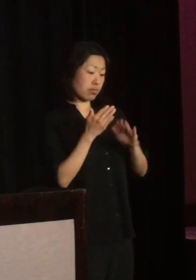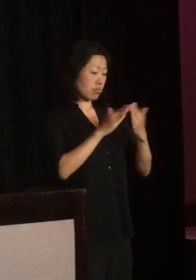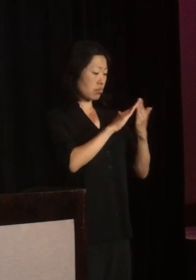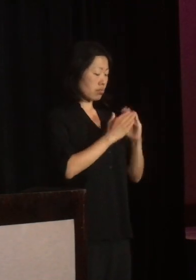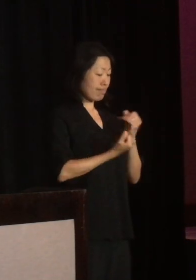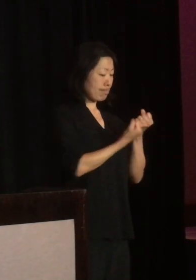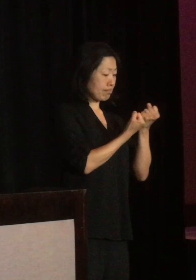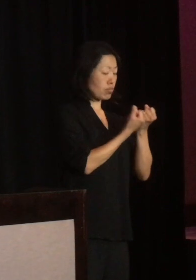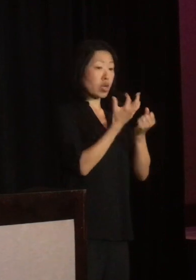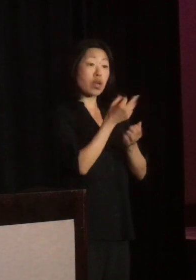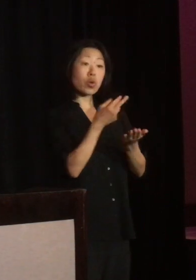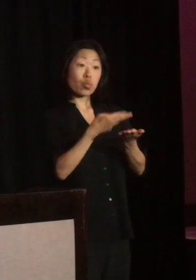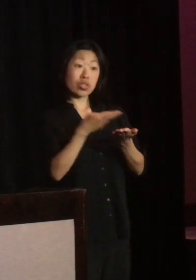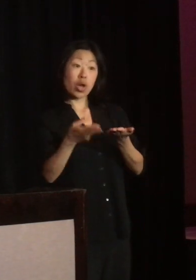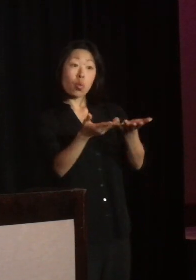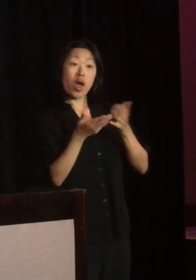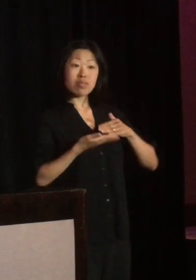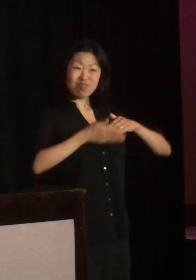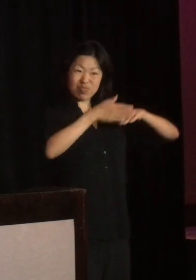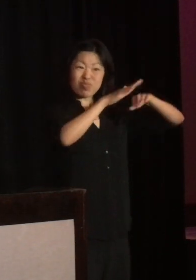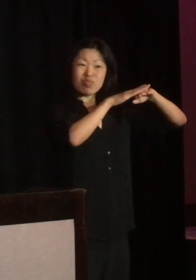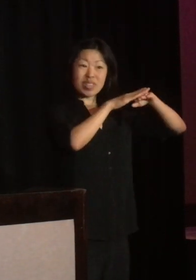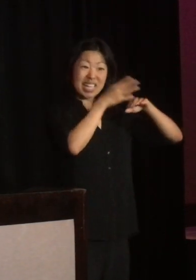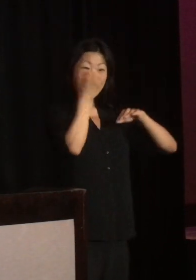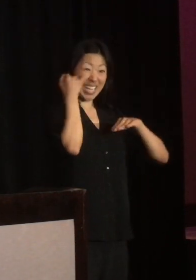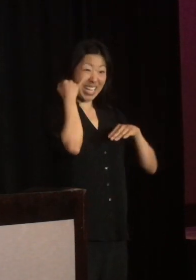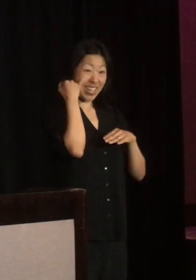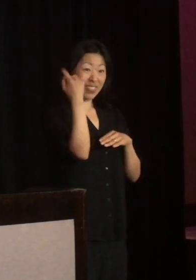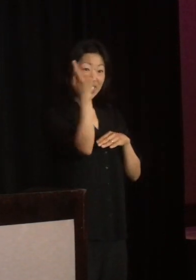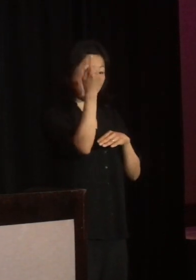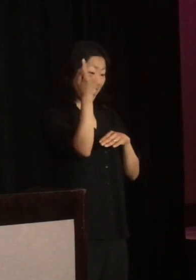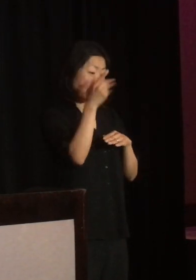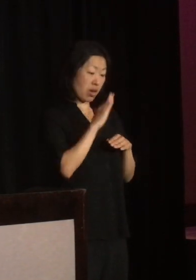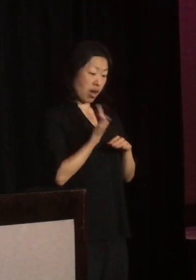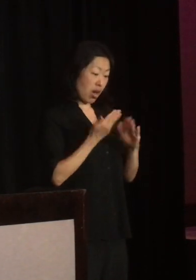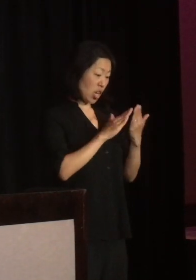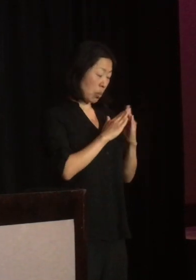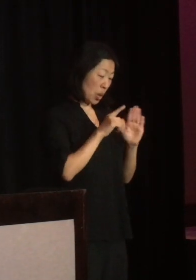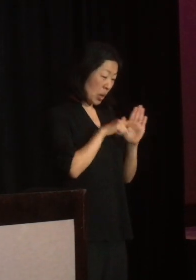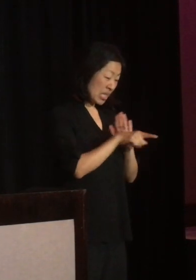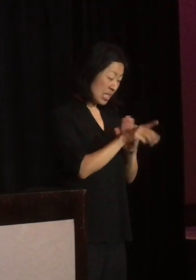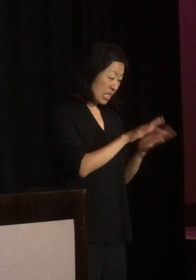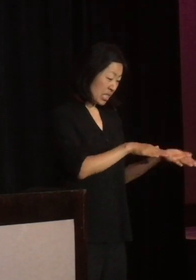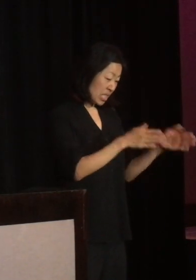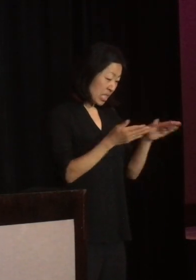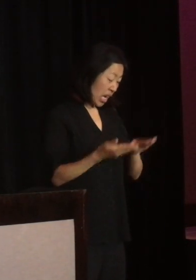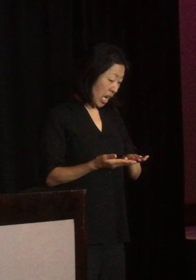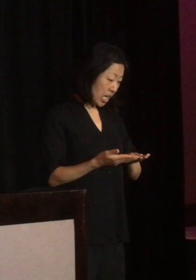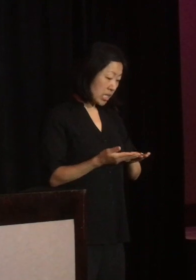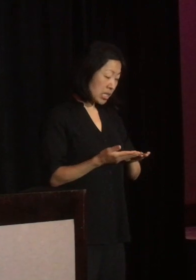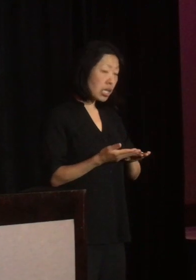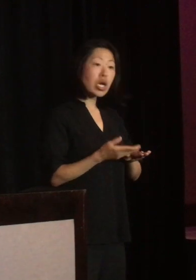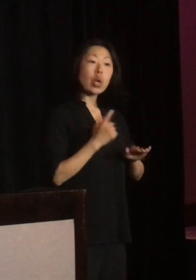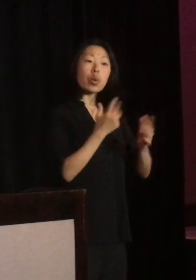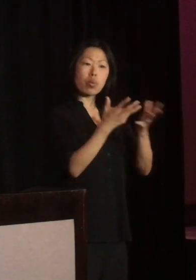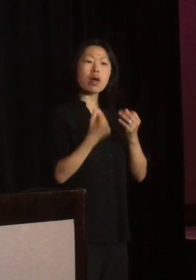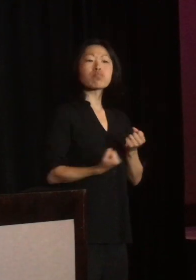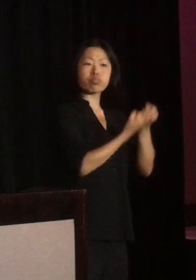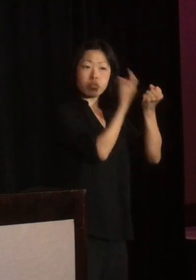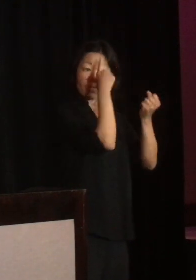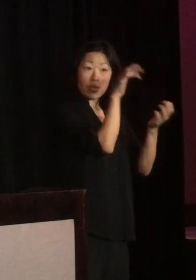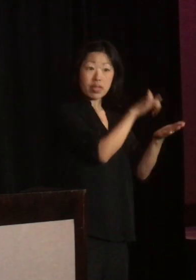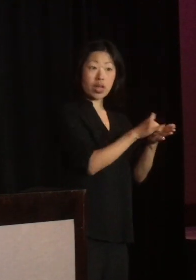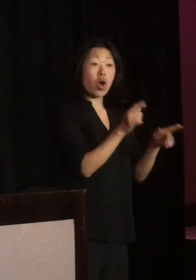if something were to happen or following the death of someone in our community, and also ultimately to reduce the number of